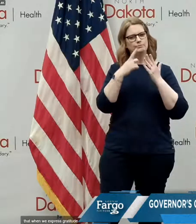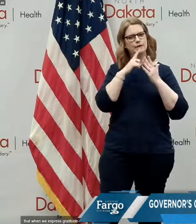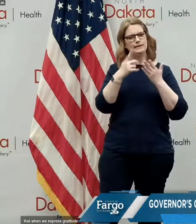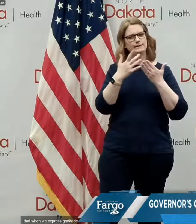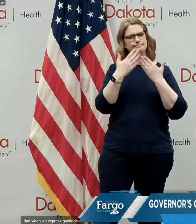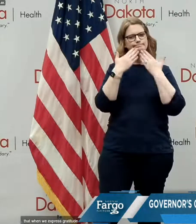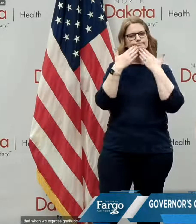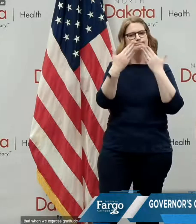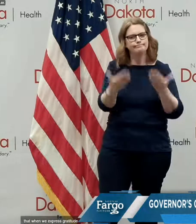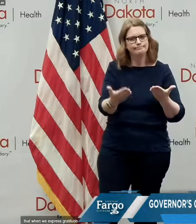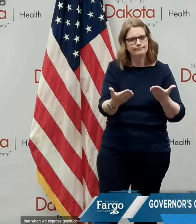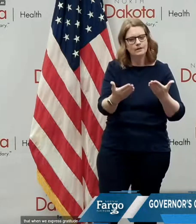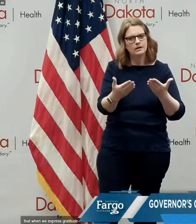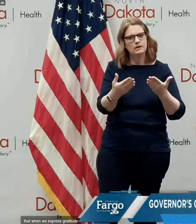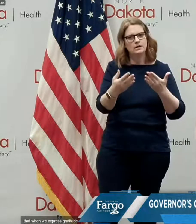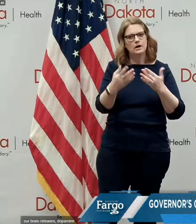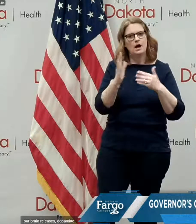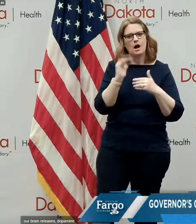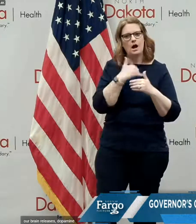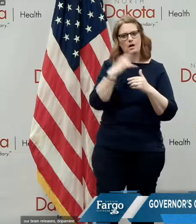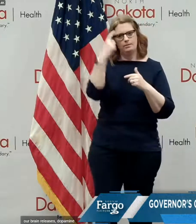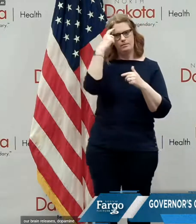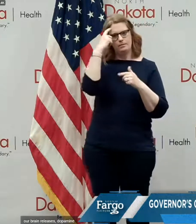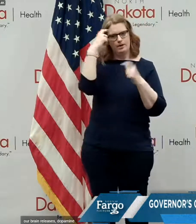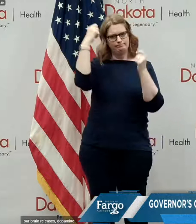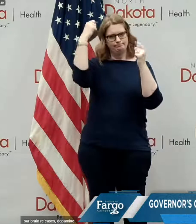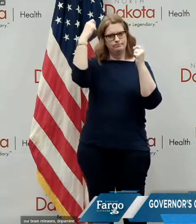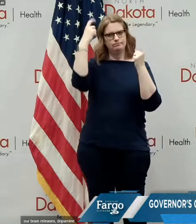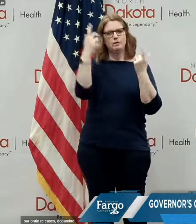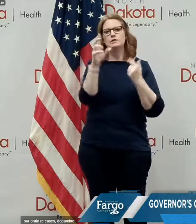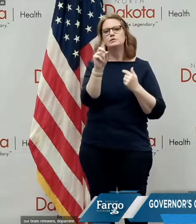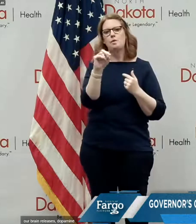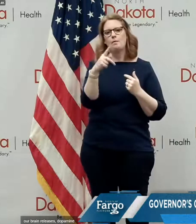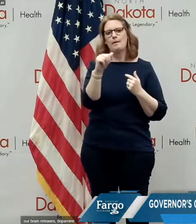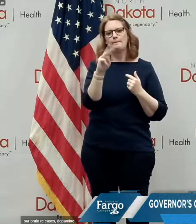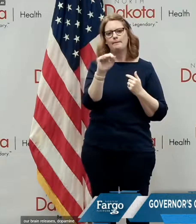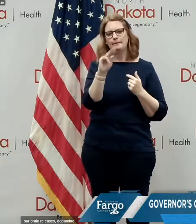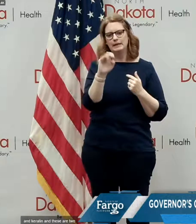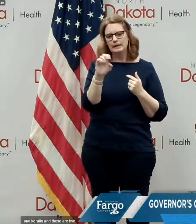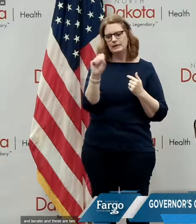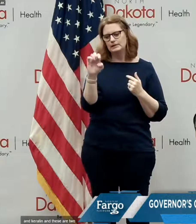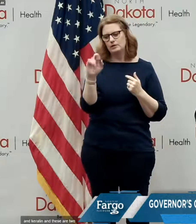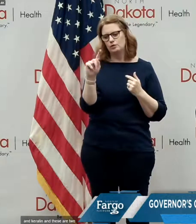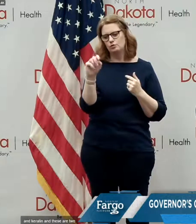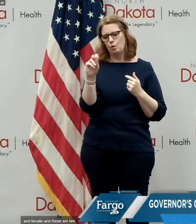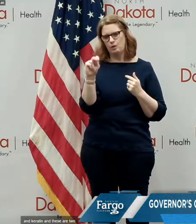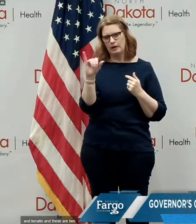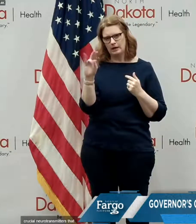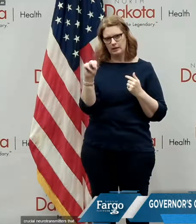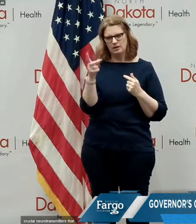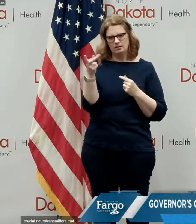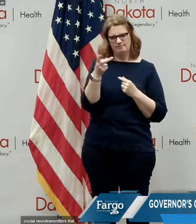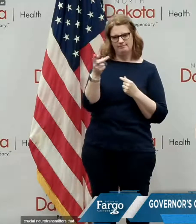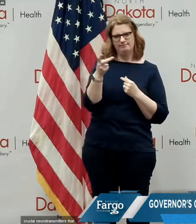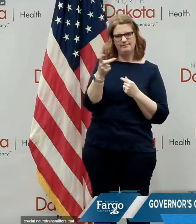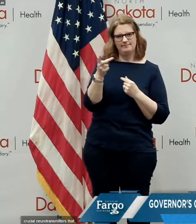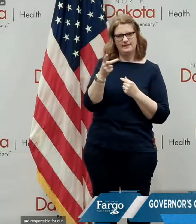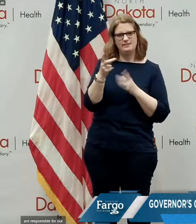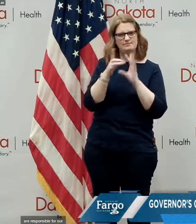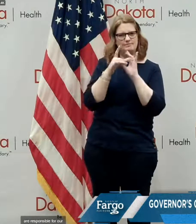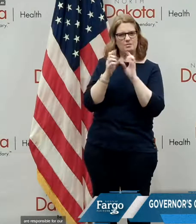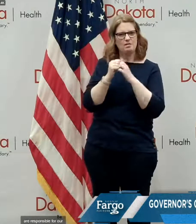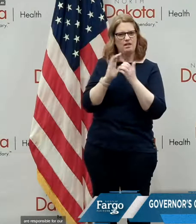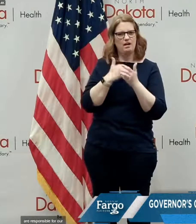releases dopamine and serotonin, and these are two crucial neurotransmitters that are responsible for our emotions, and it